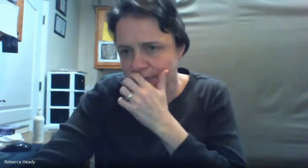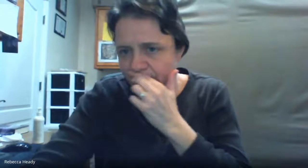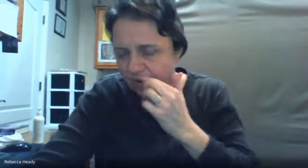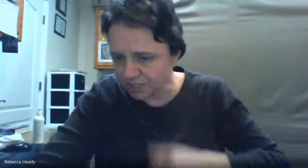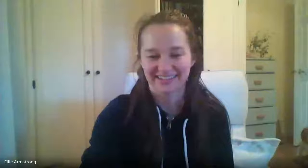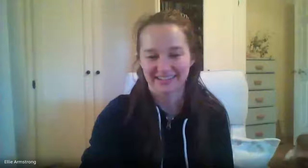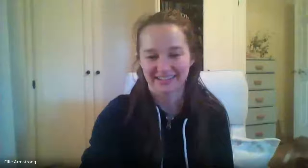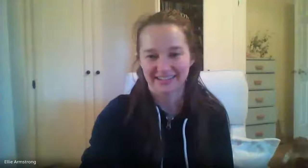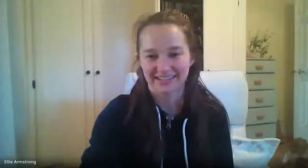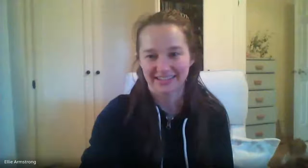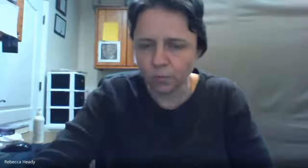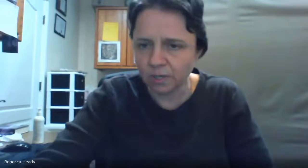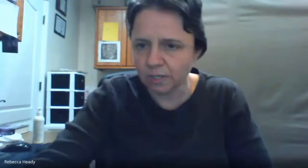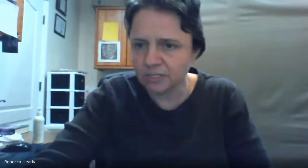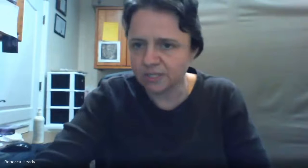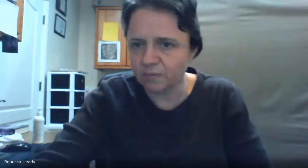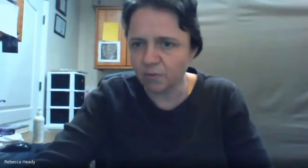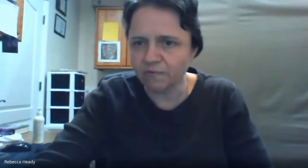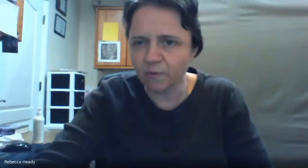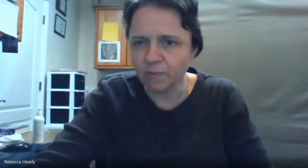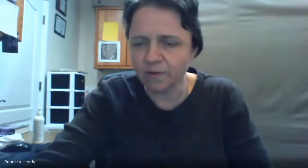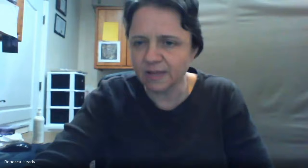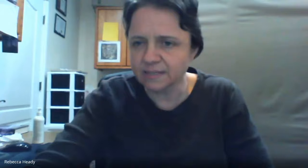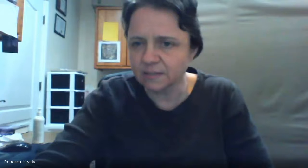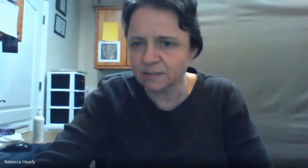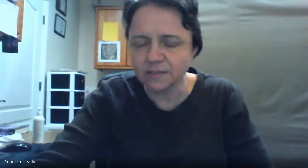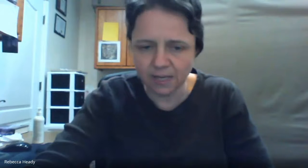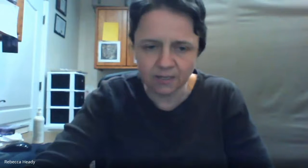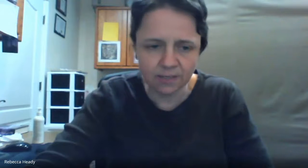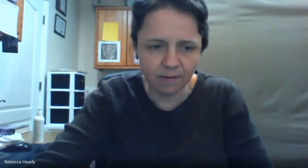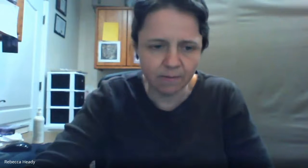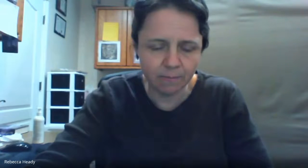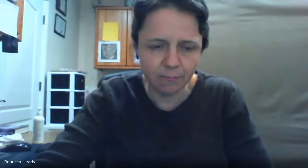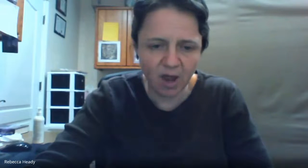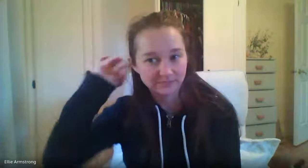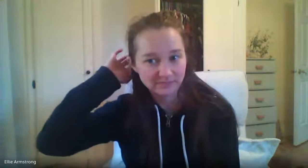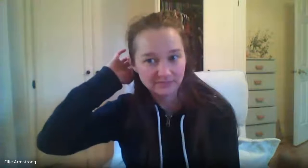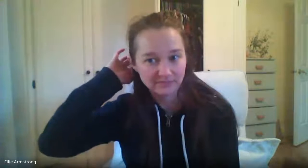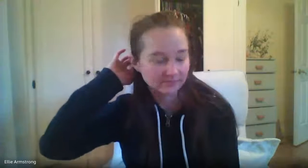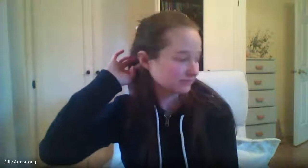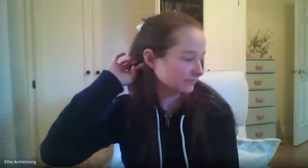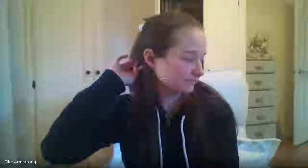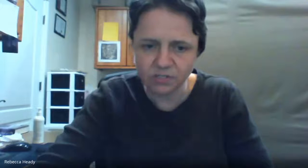any more questions? We're gonna just keep going forward with our lessons and more